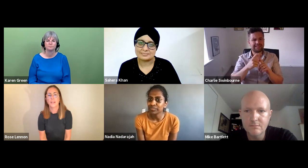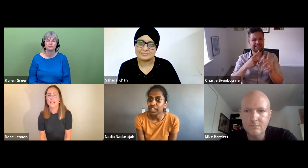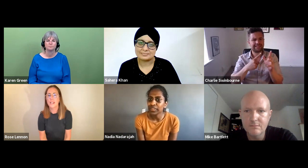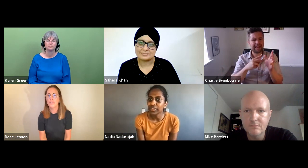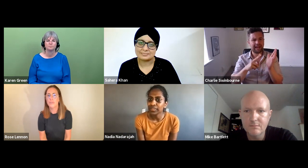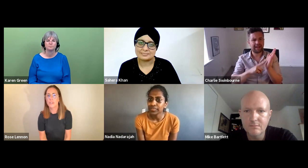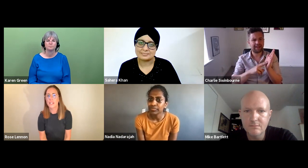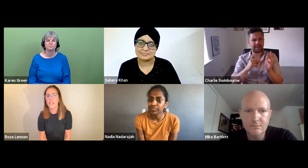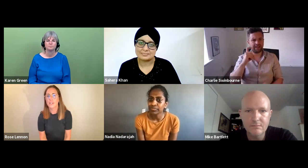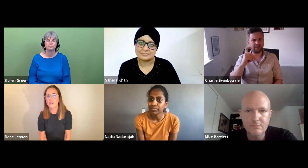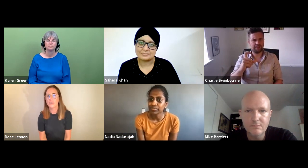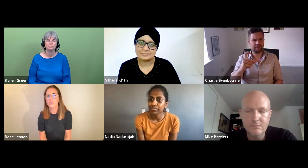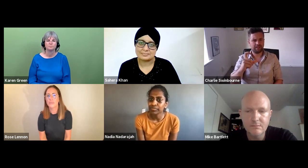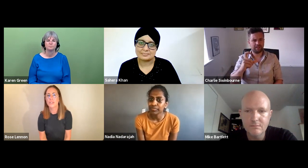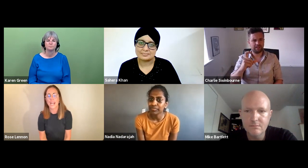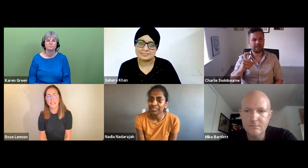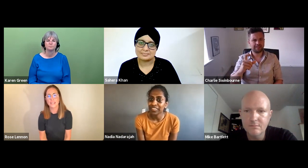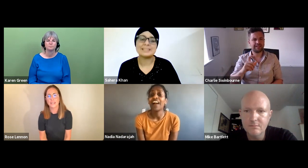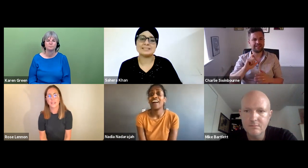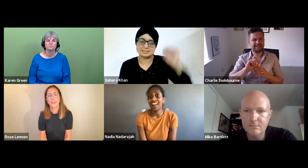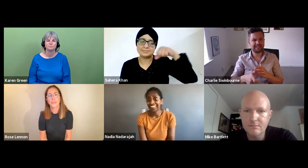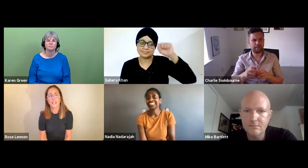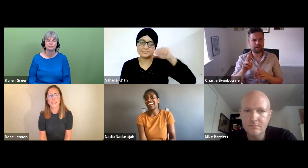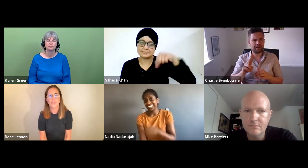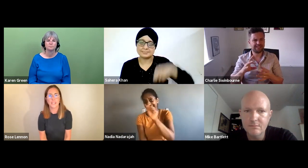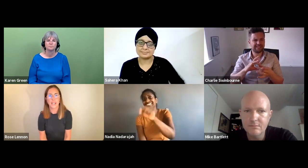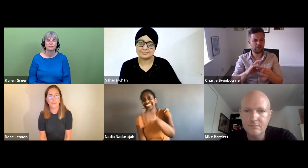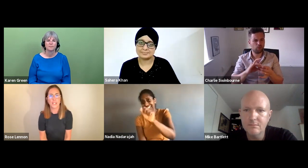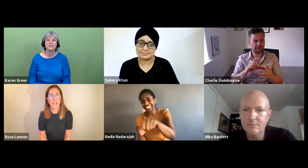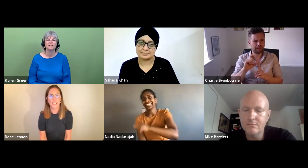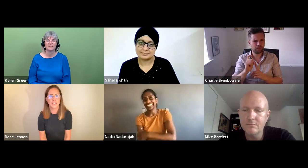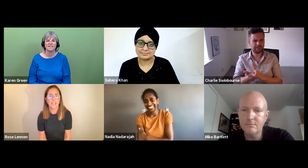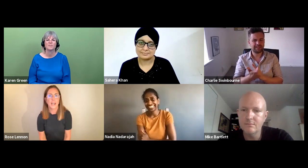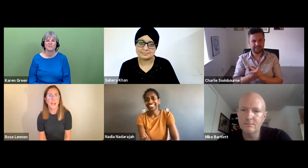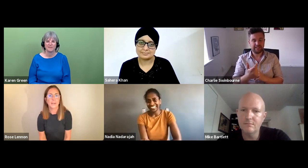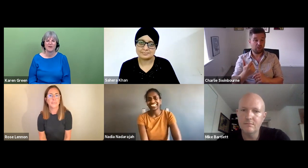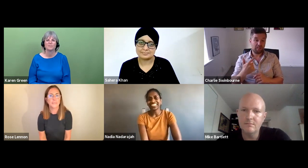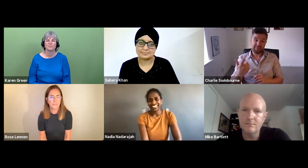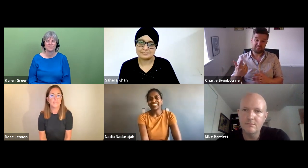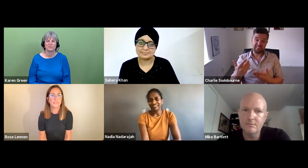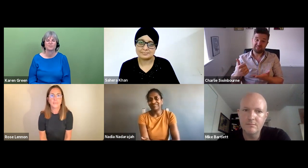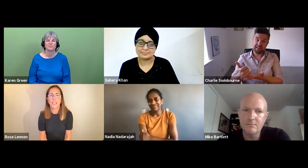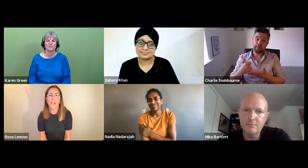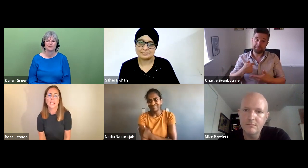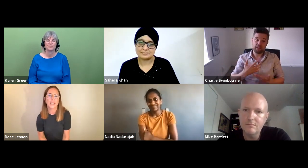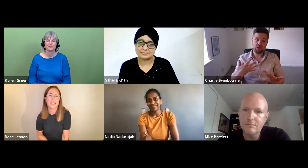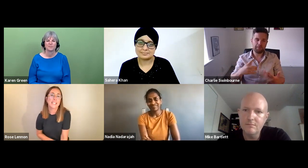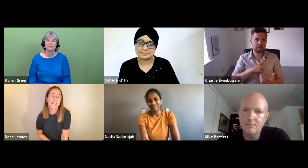There's another organisation called DANK that's currently up and running. Yep. And that's the